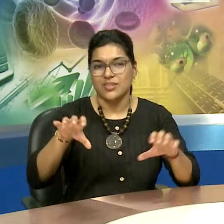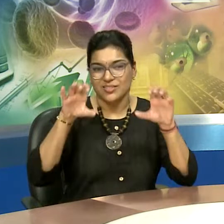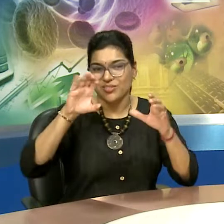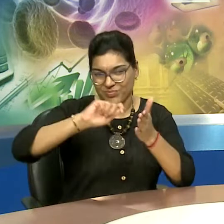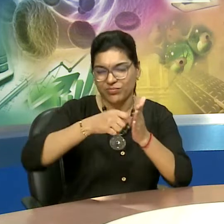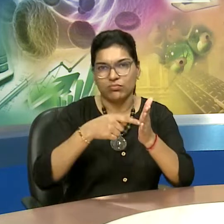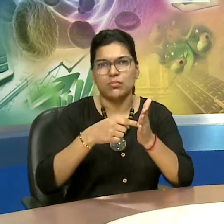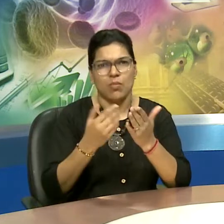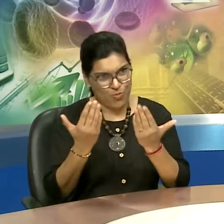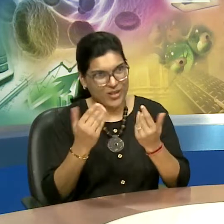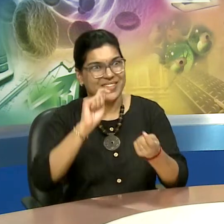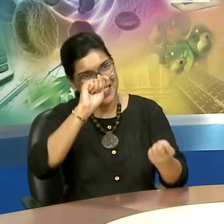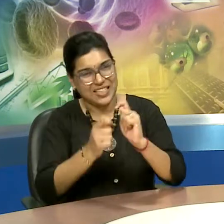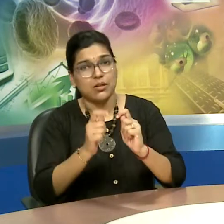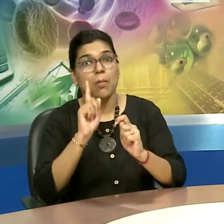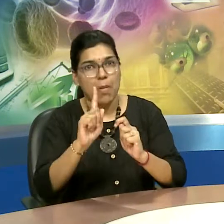in federal system